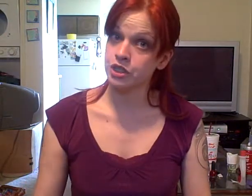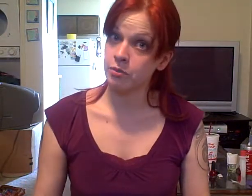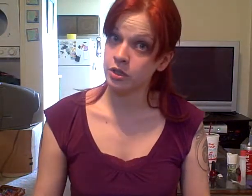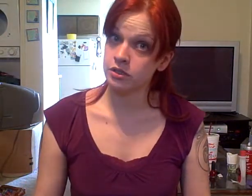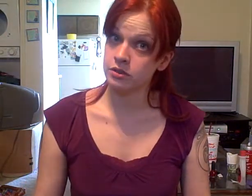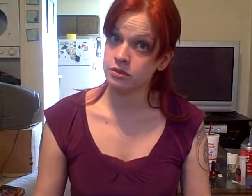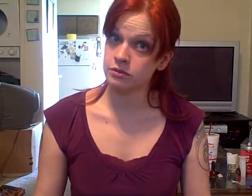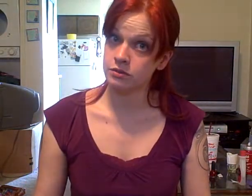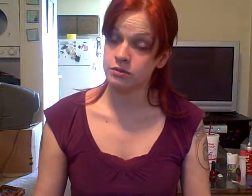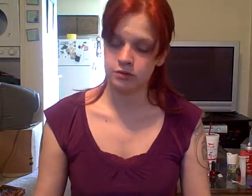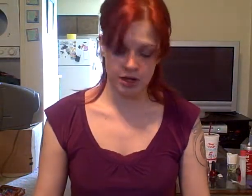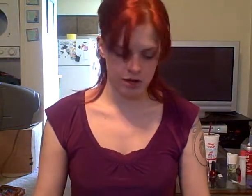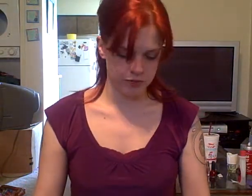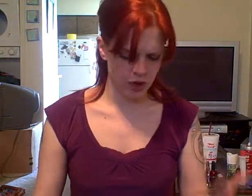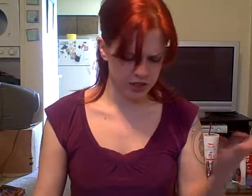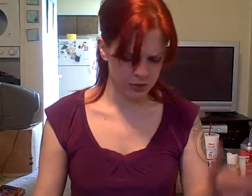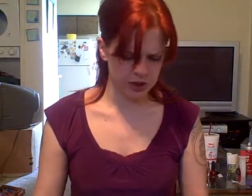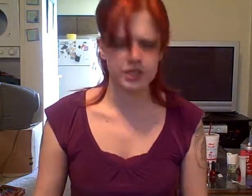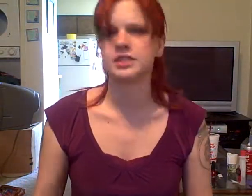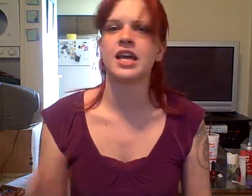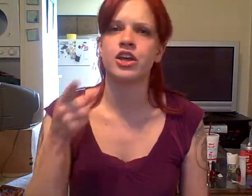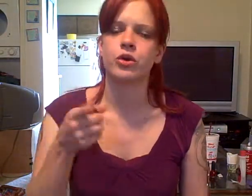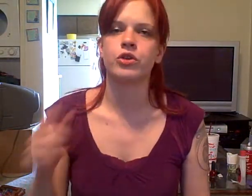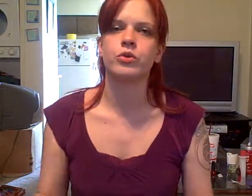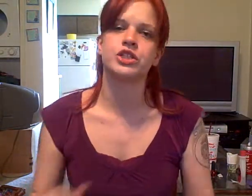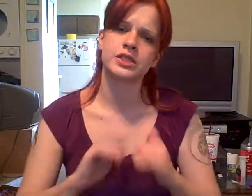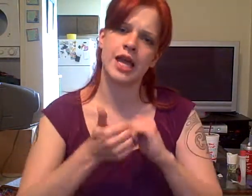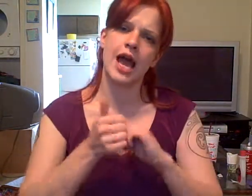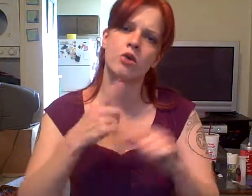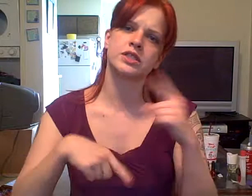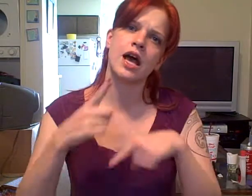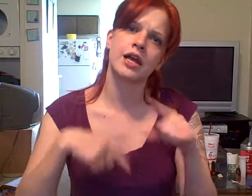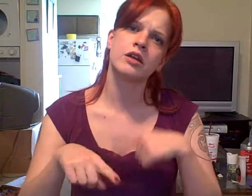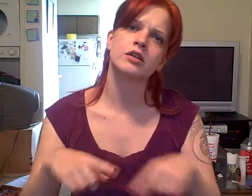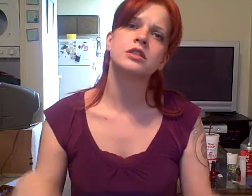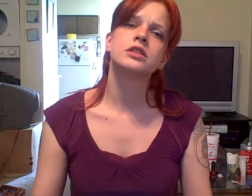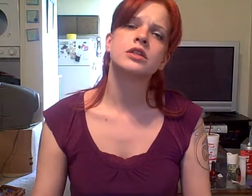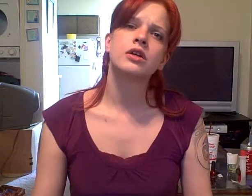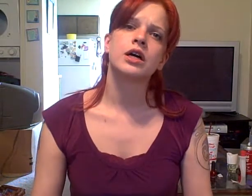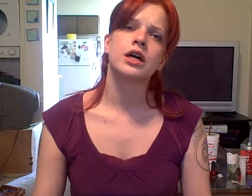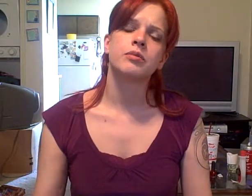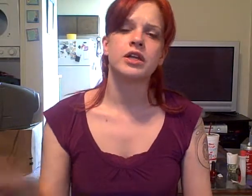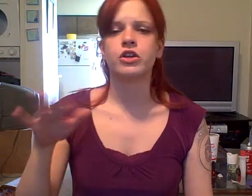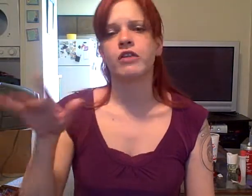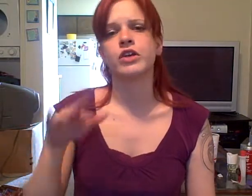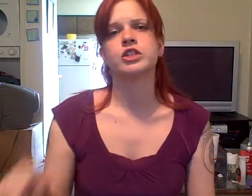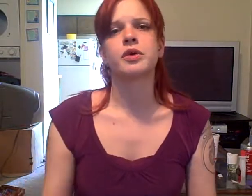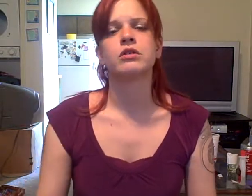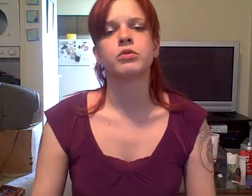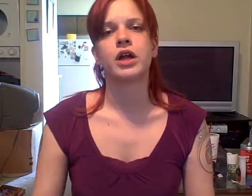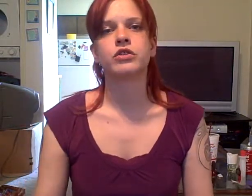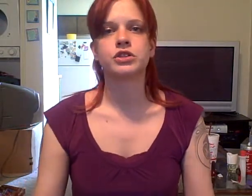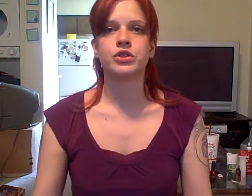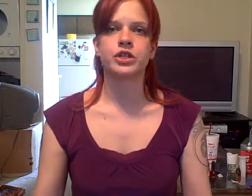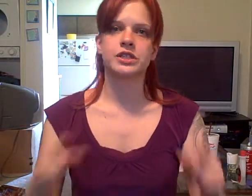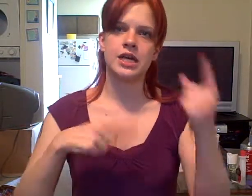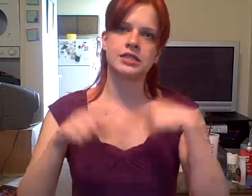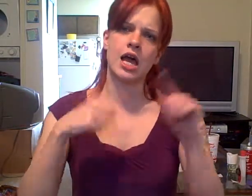mark. You actually wouldn't need to say you would just say how sign, and you could fingerspell whatever. So you could say